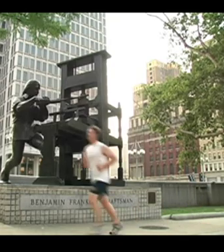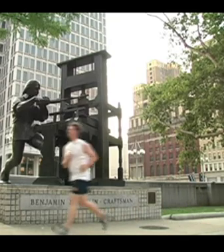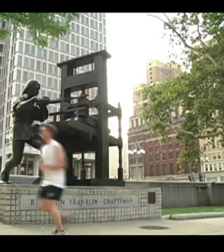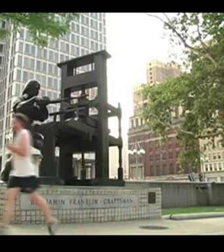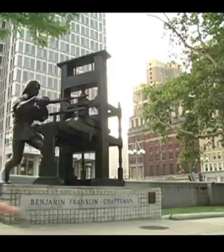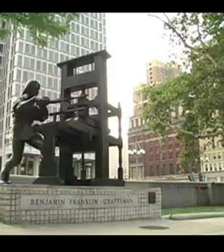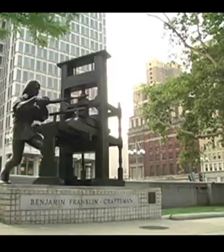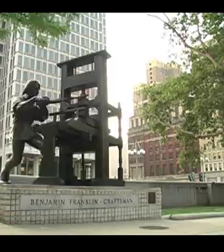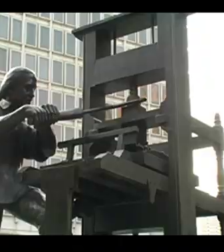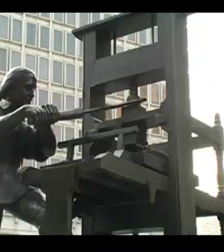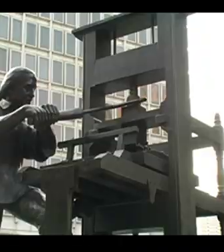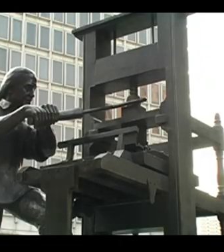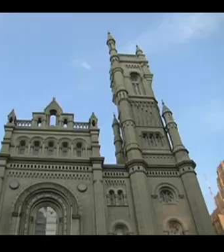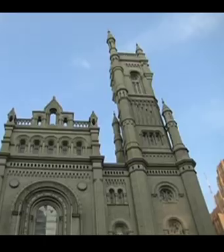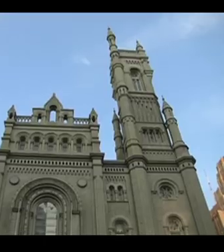and joggers just like Rocky.